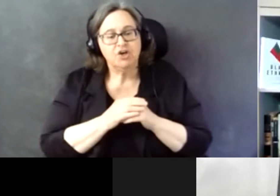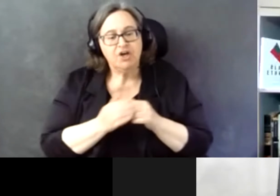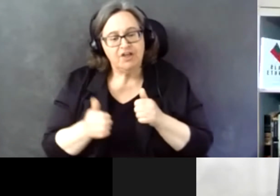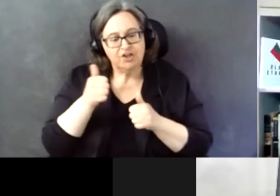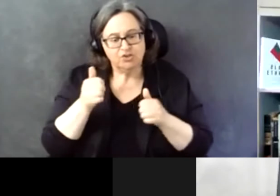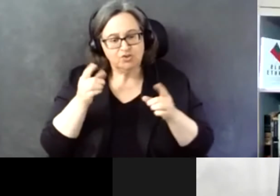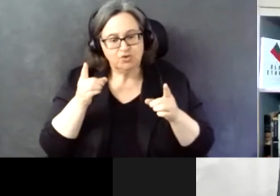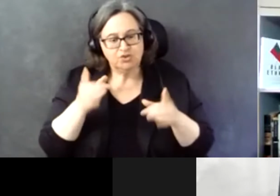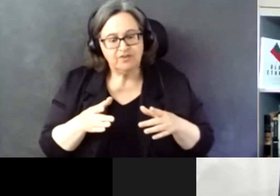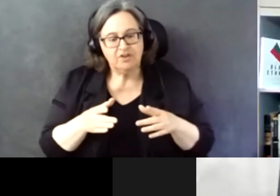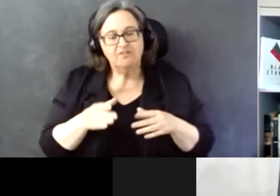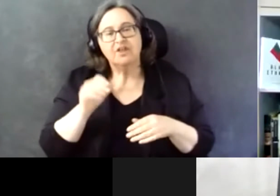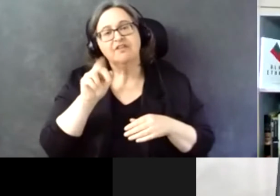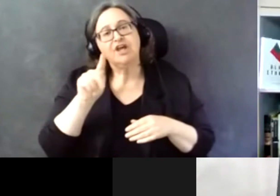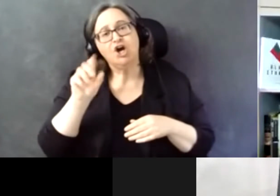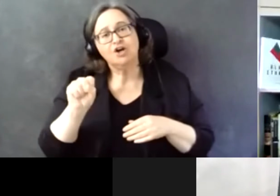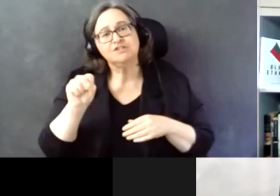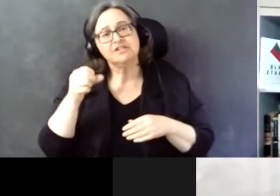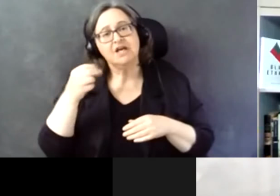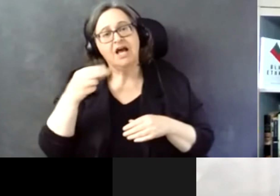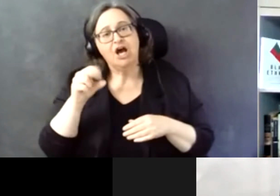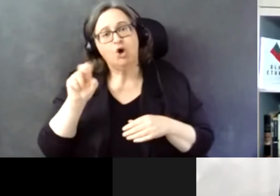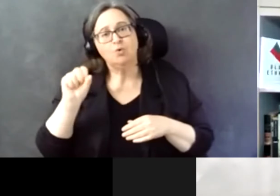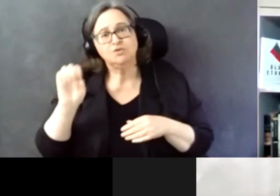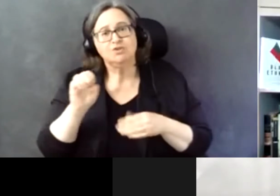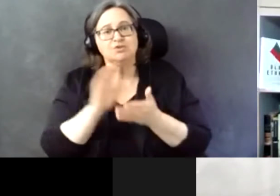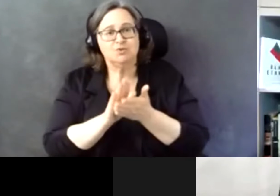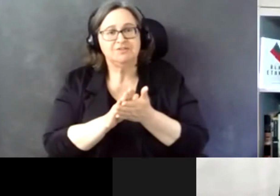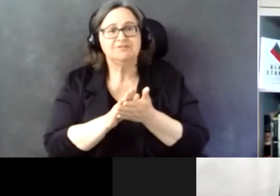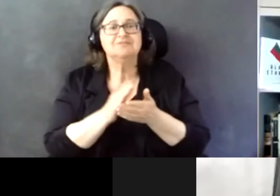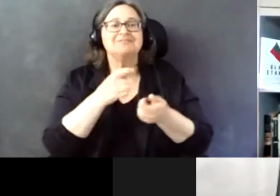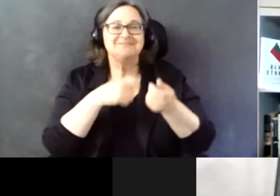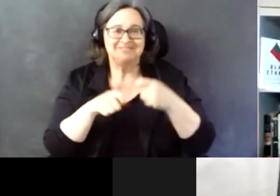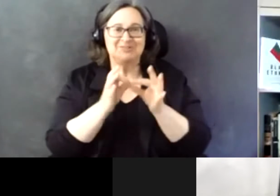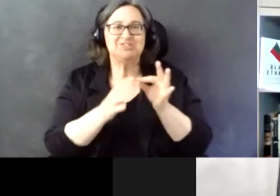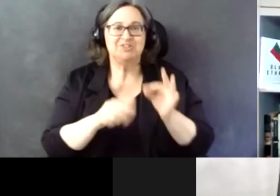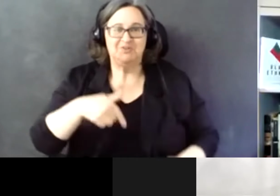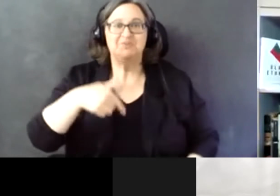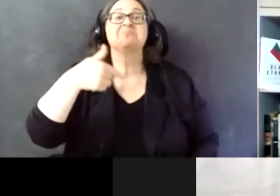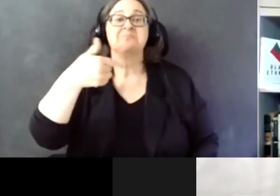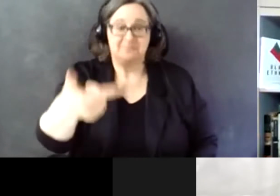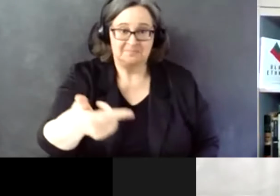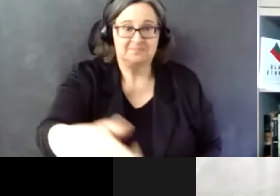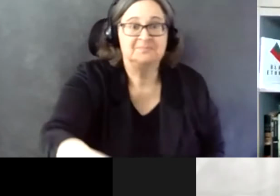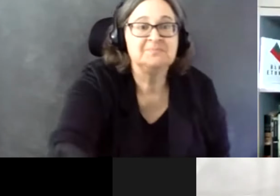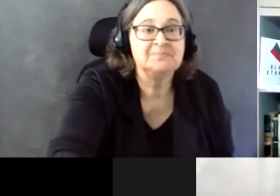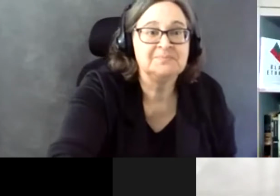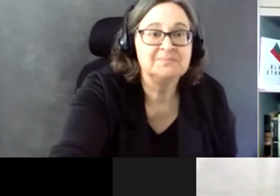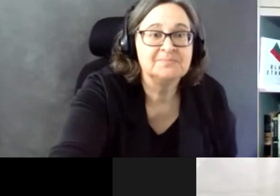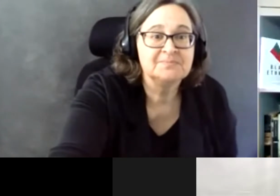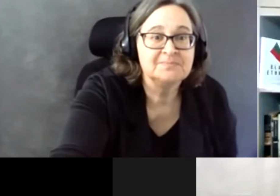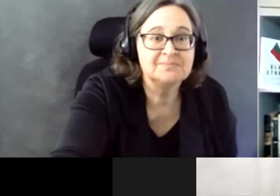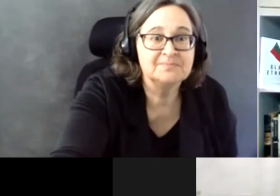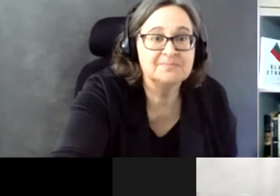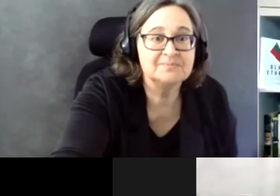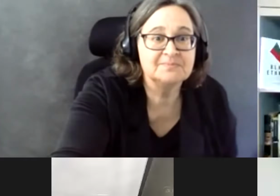arts house schools sophia are you there hello good afternoon everyone i'm good after miss